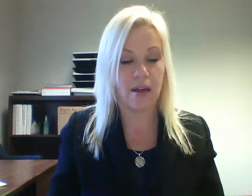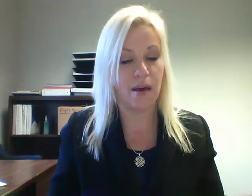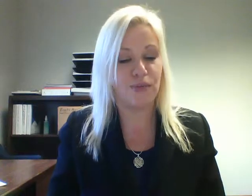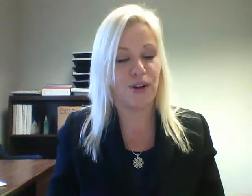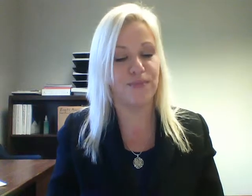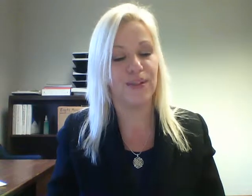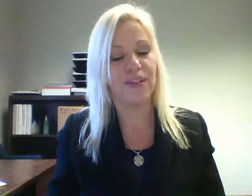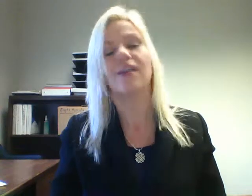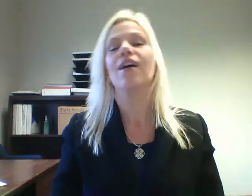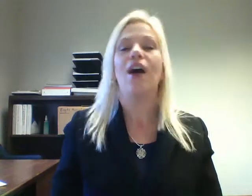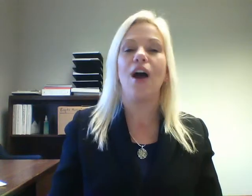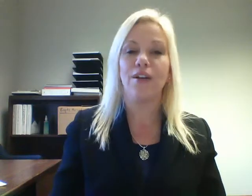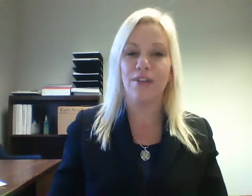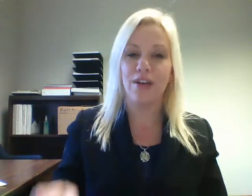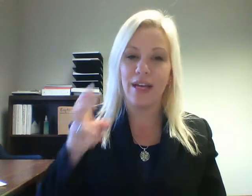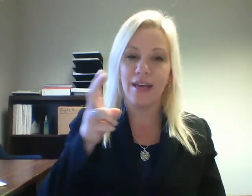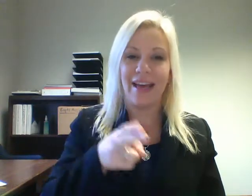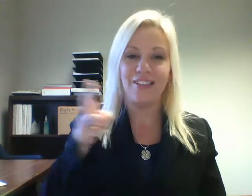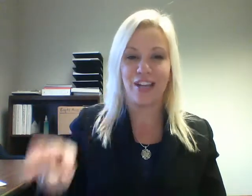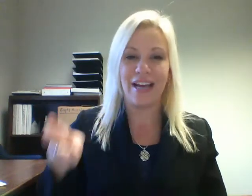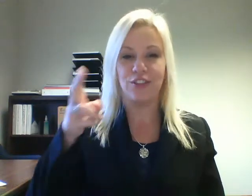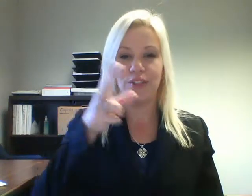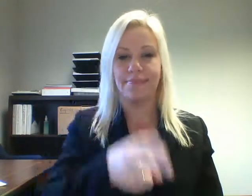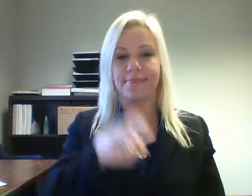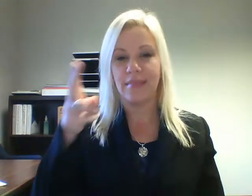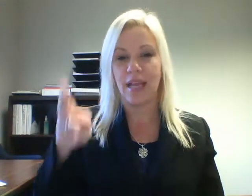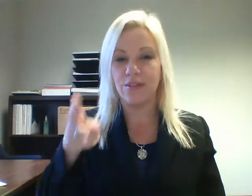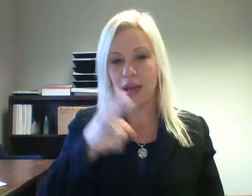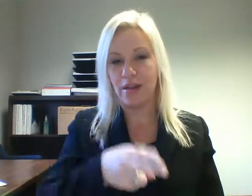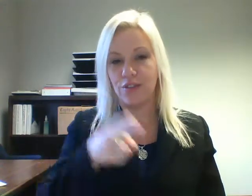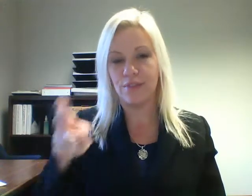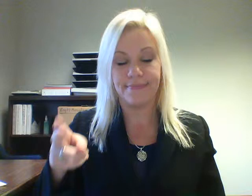comes from. Hard of hearing, HH, HH.